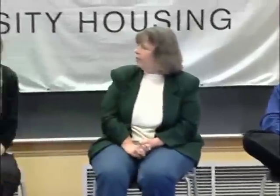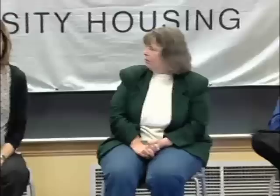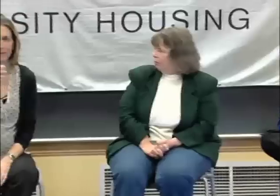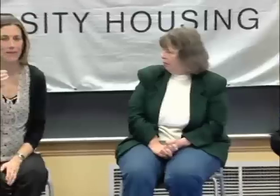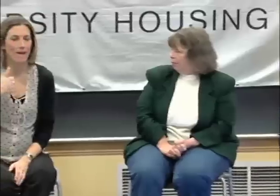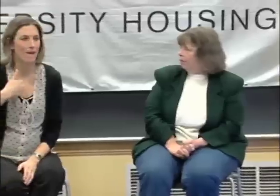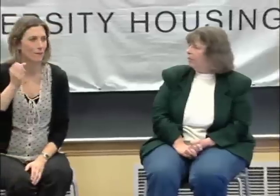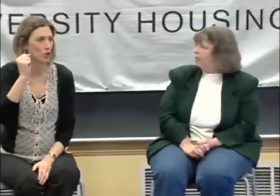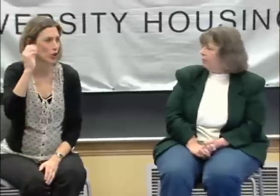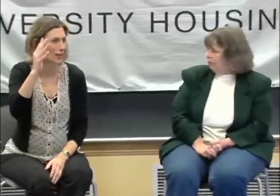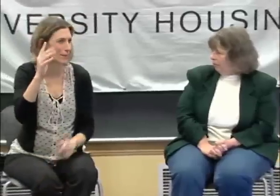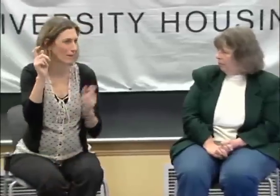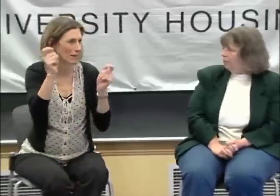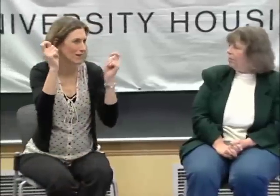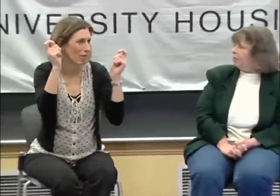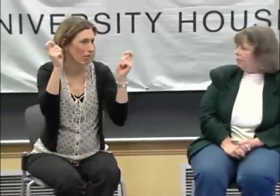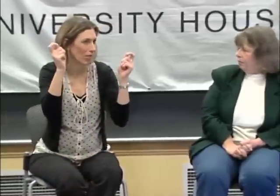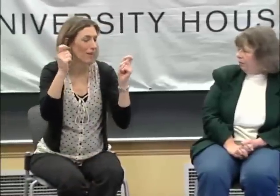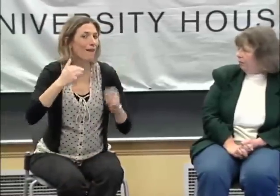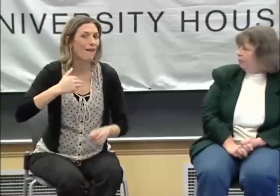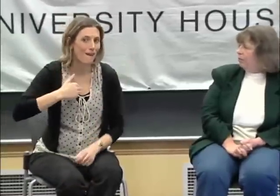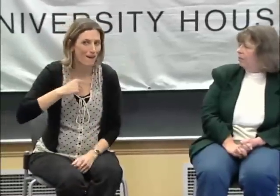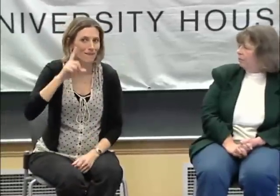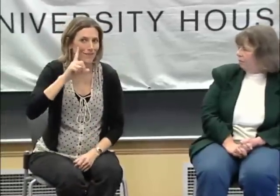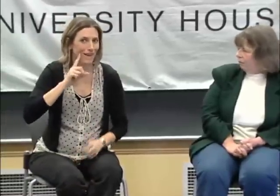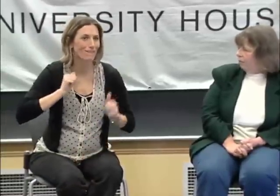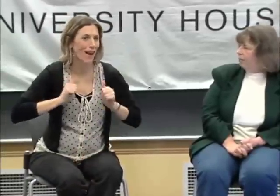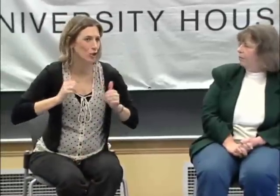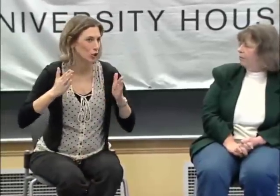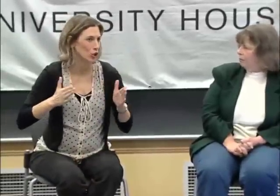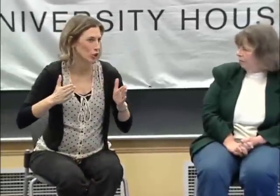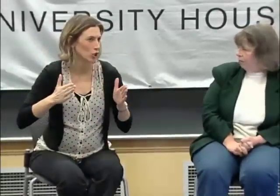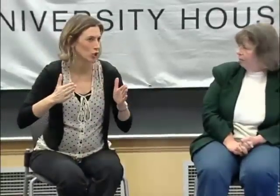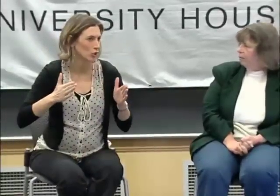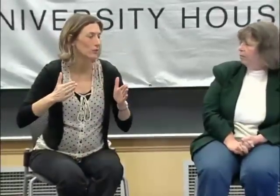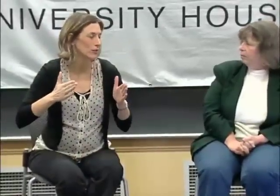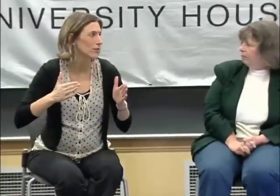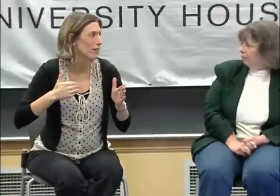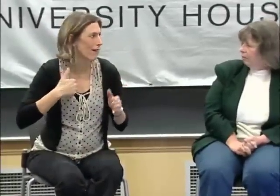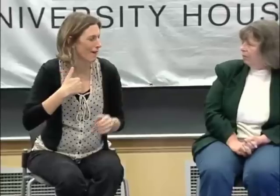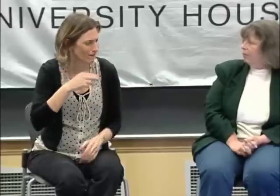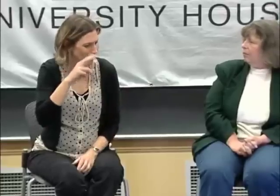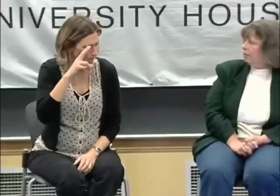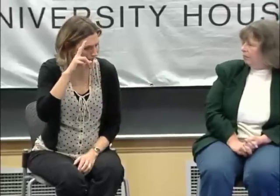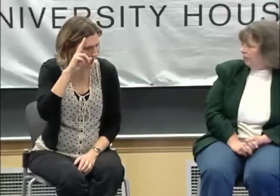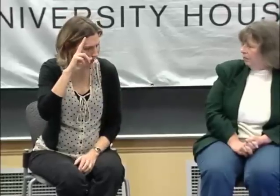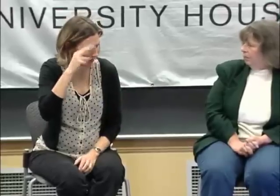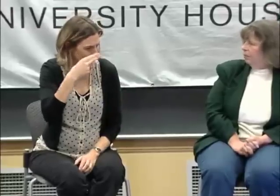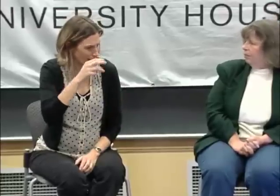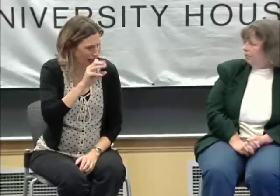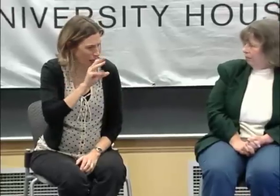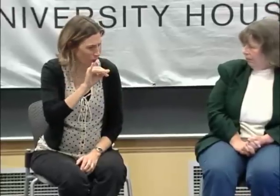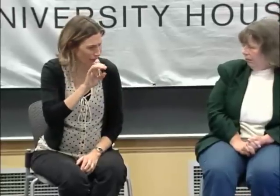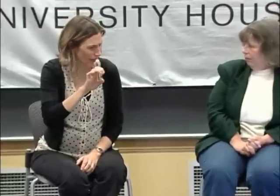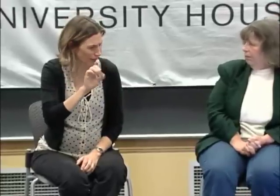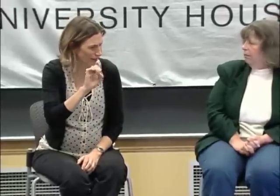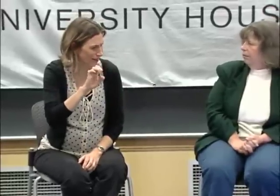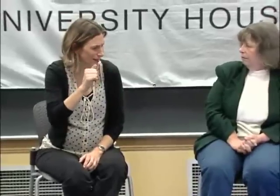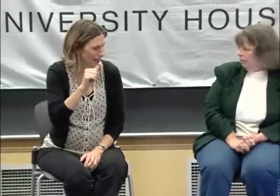that here we have the Shakespeare Festival in Ashland, Oregon, and there is a deaf actor in those plays. And his name is